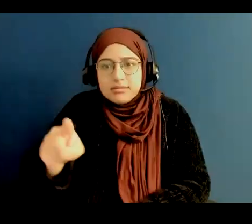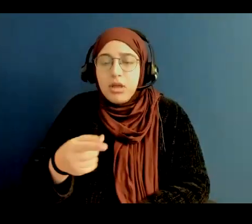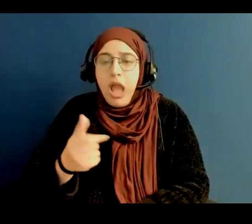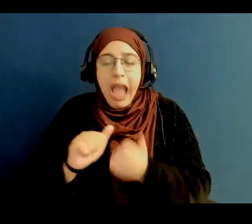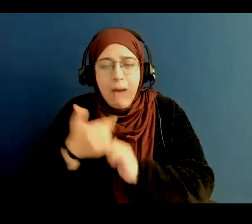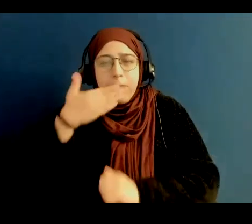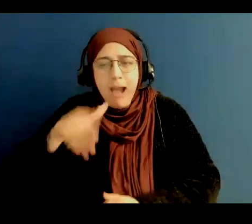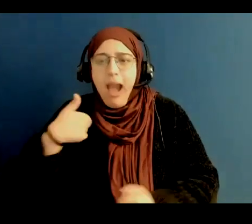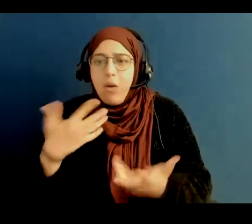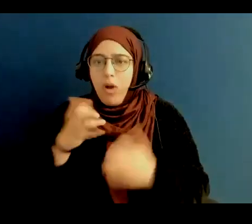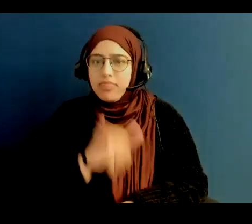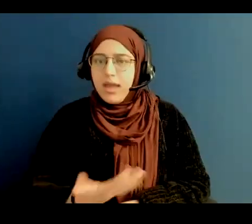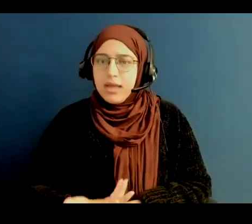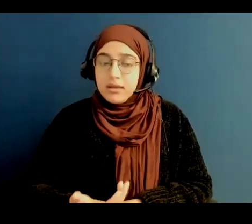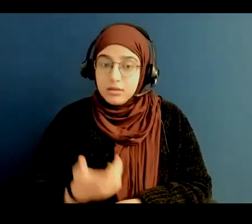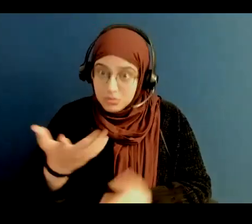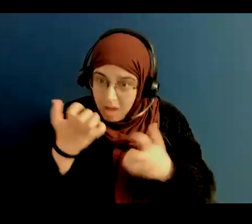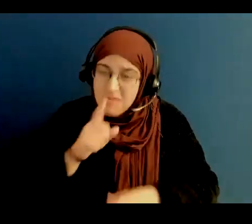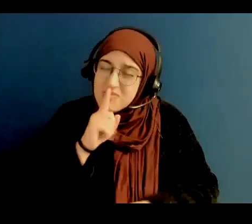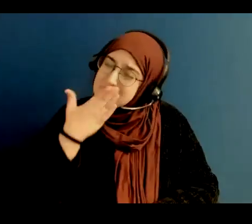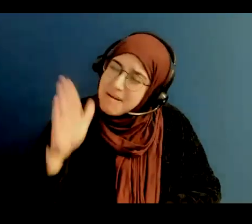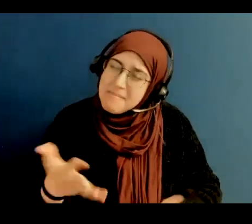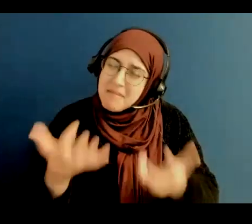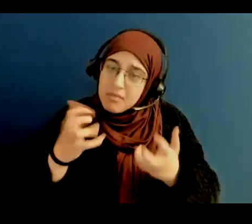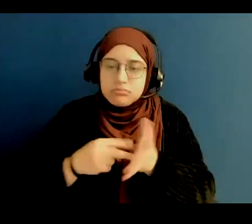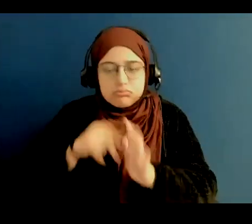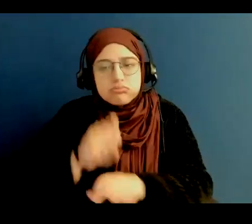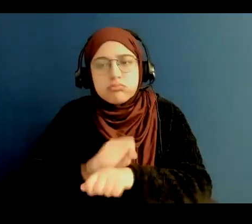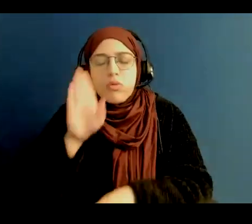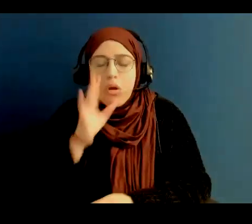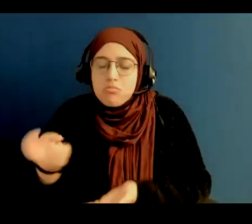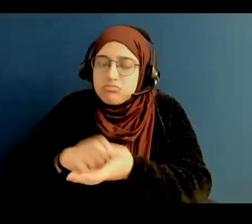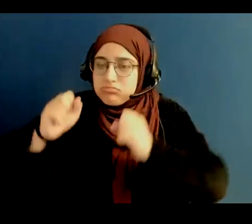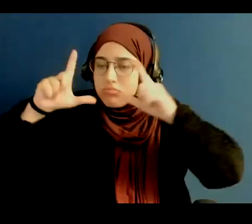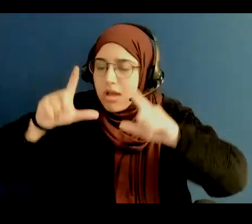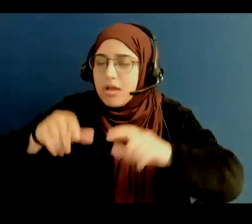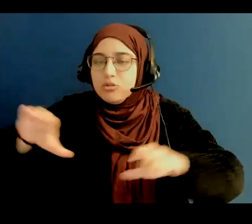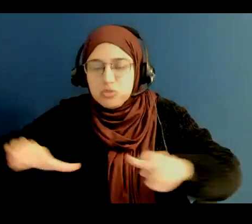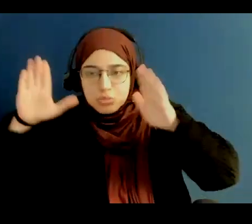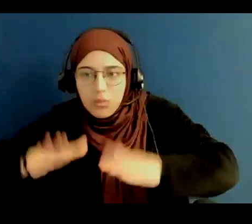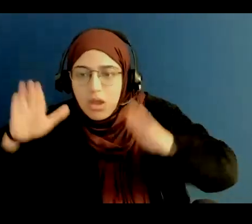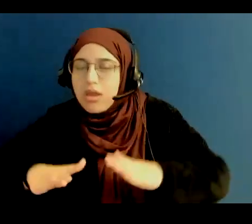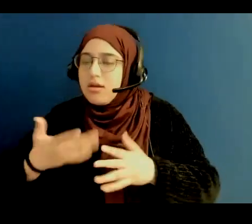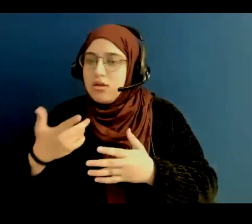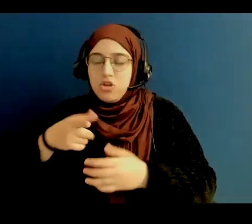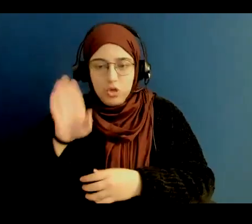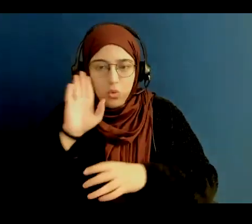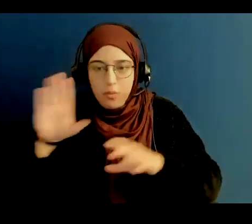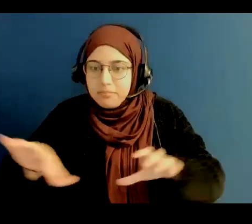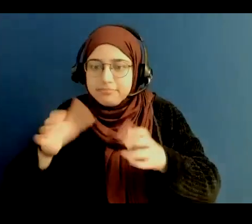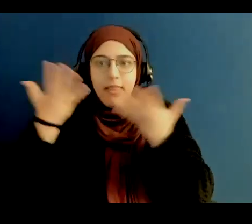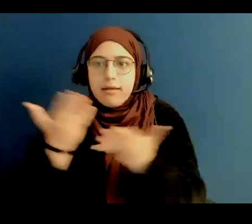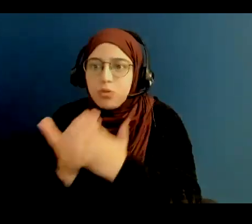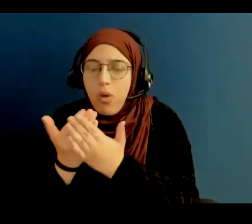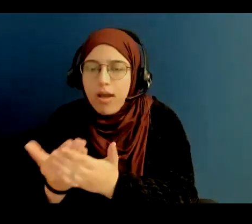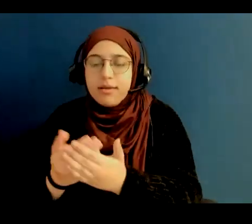something badly, then you would be waking up to pray tahajjud for it. You'd be making loads of dua for it, and you would be tying your camel, meaning you